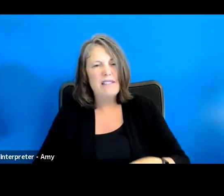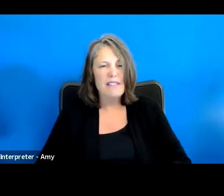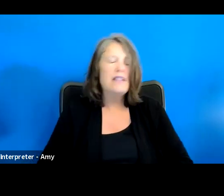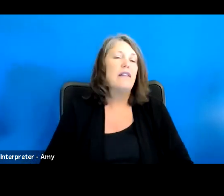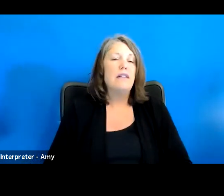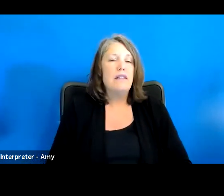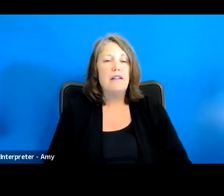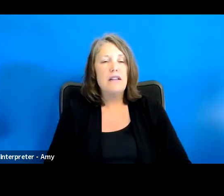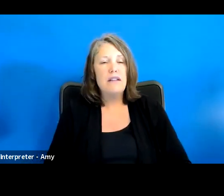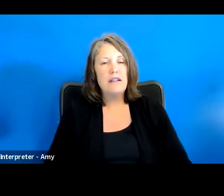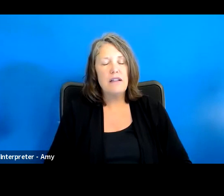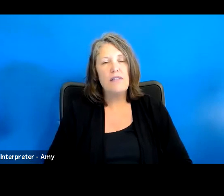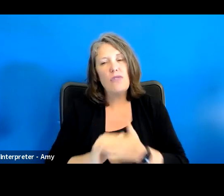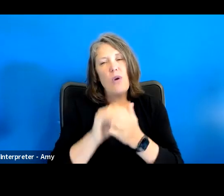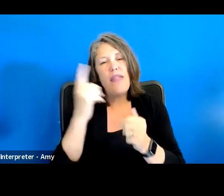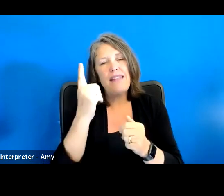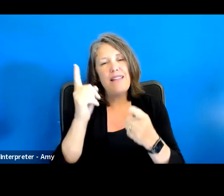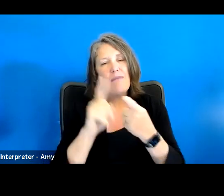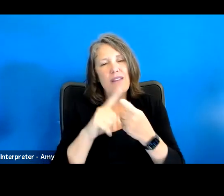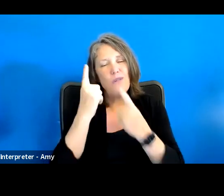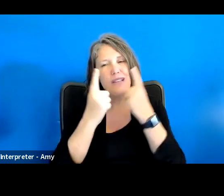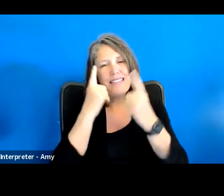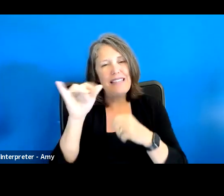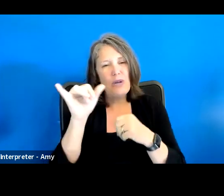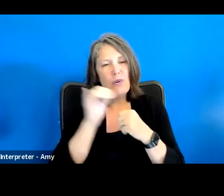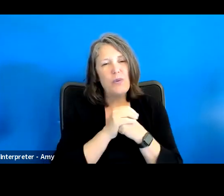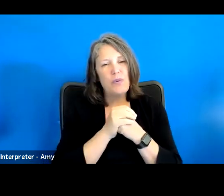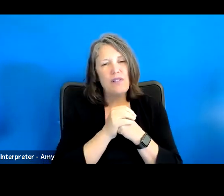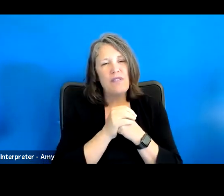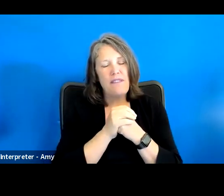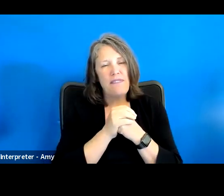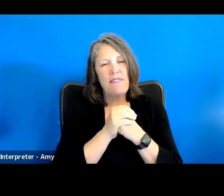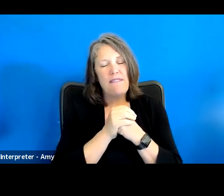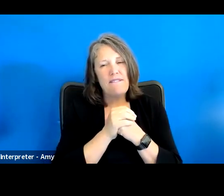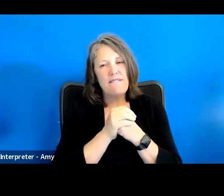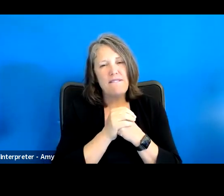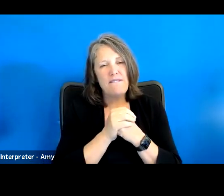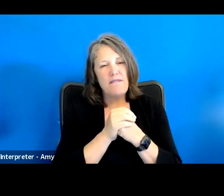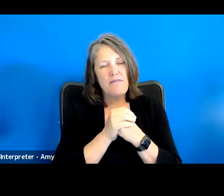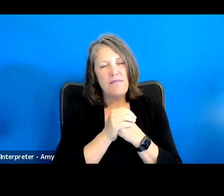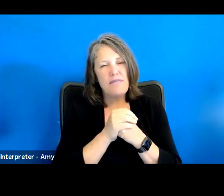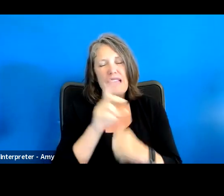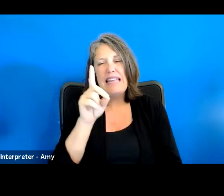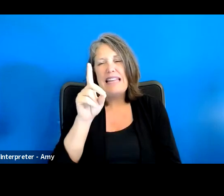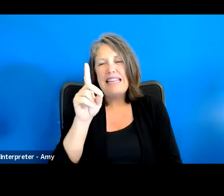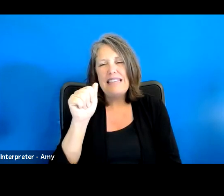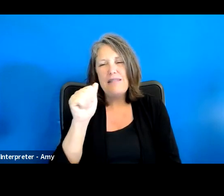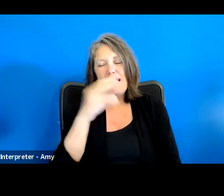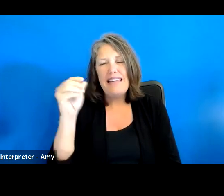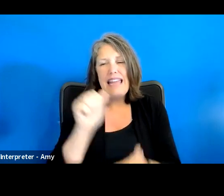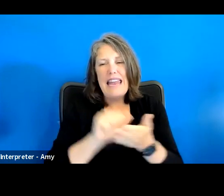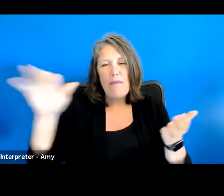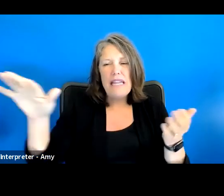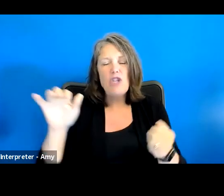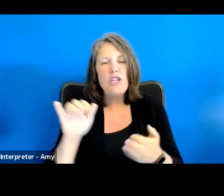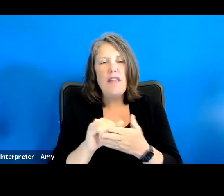that's something to possibly consider. disability and abolition was fantastic and one